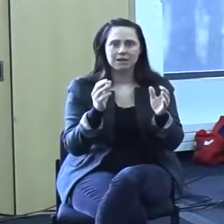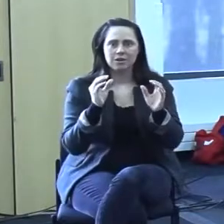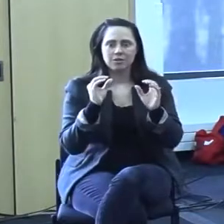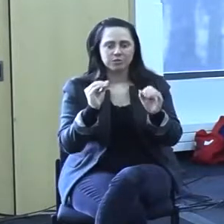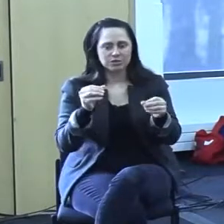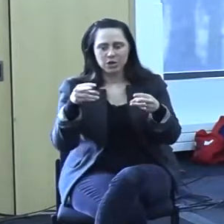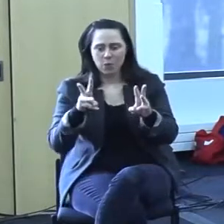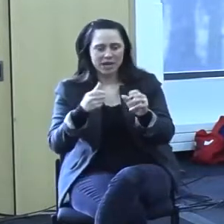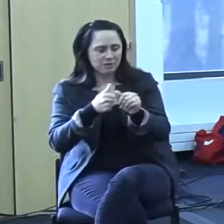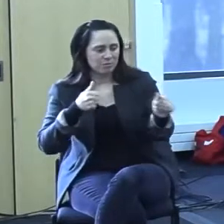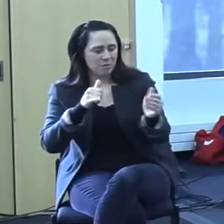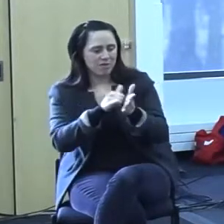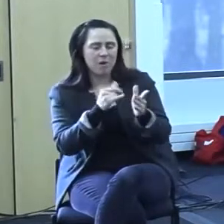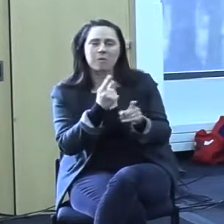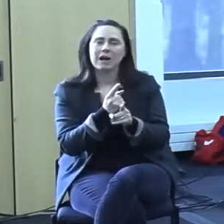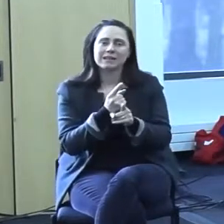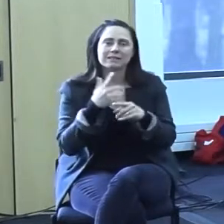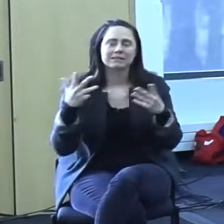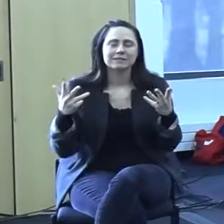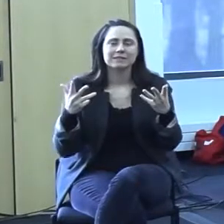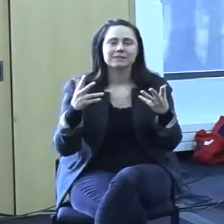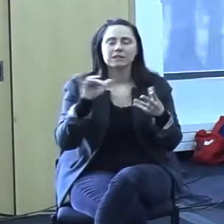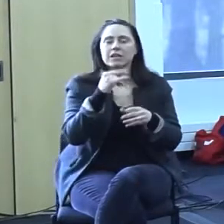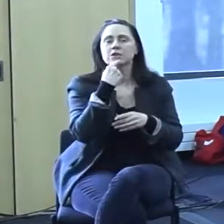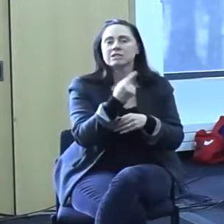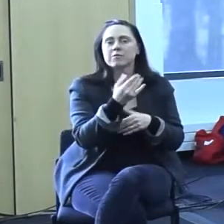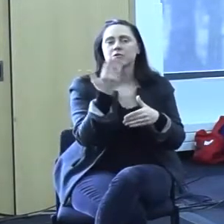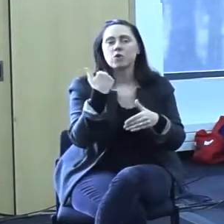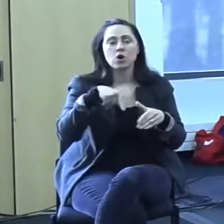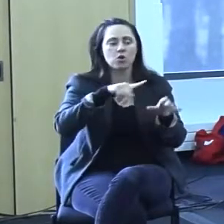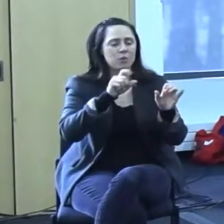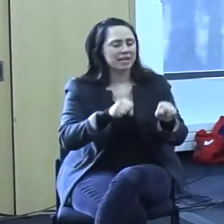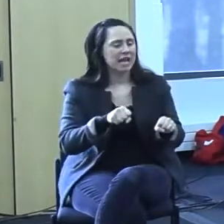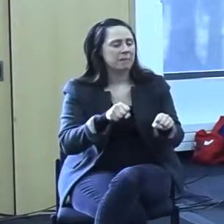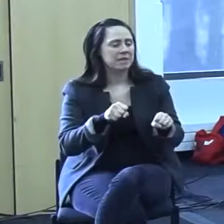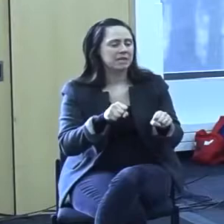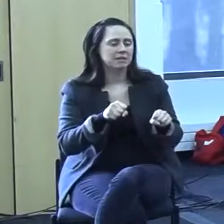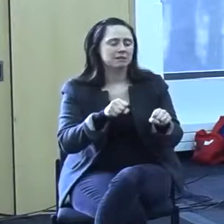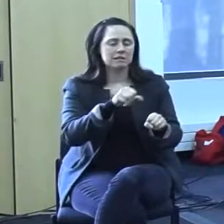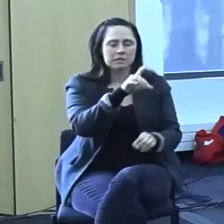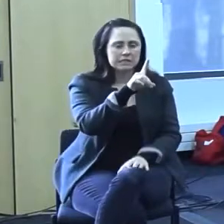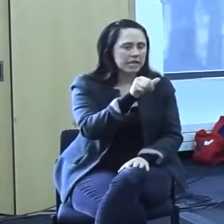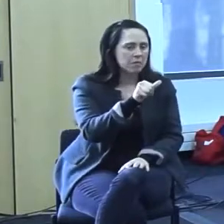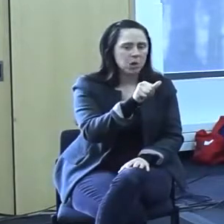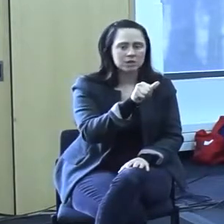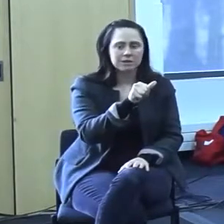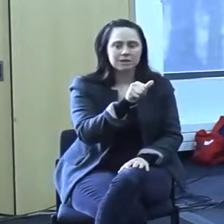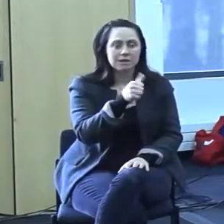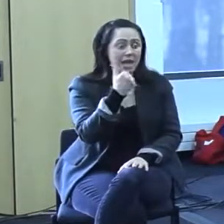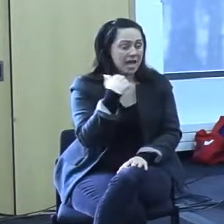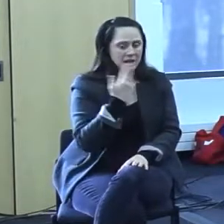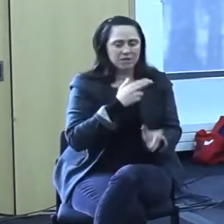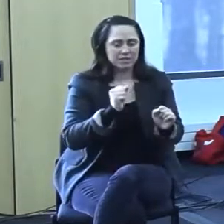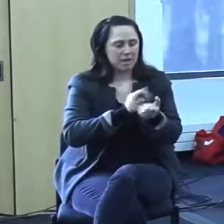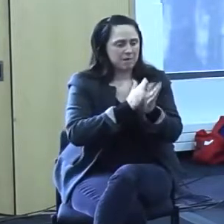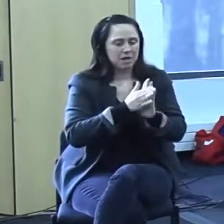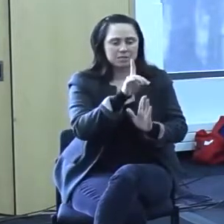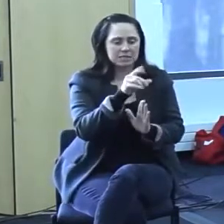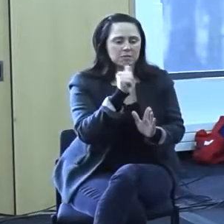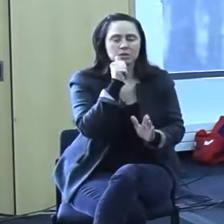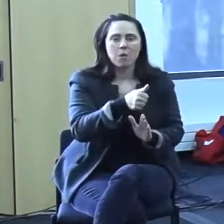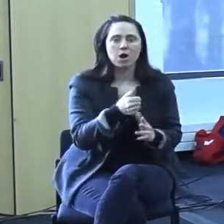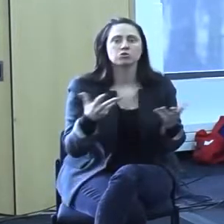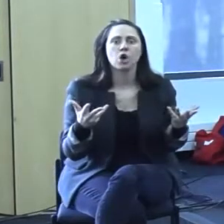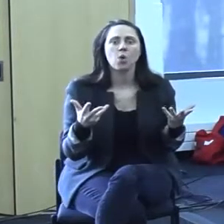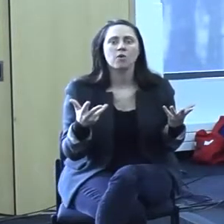right? It's as you mentioned before, we can be disabled. Any of us can be disabled tomorrow.